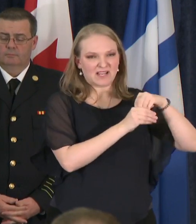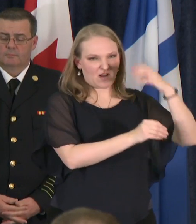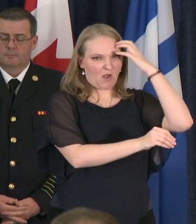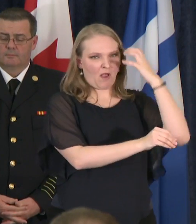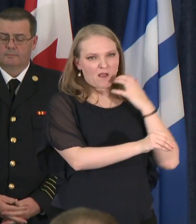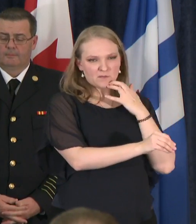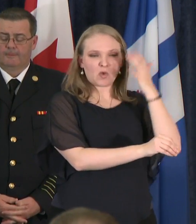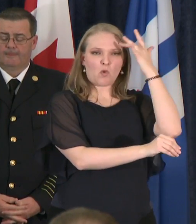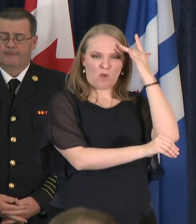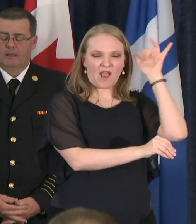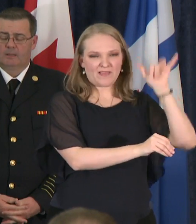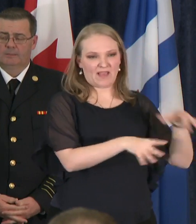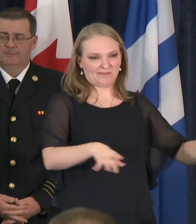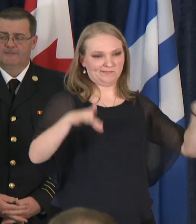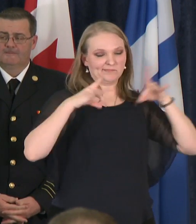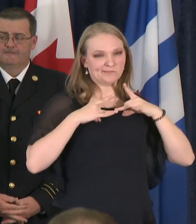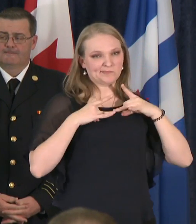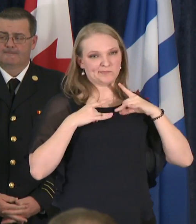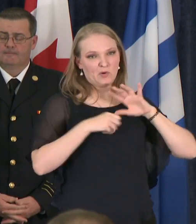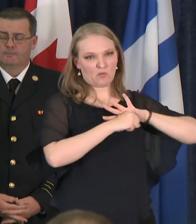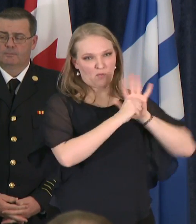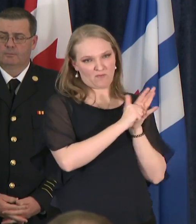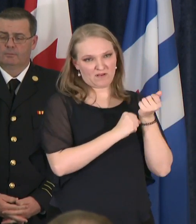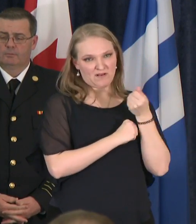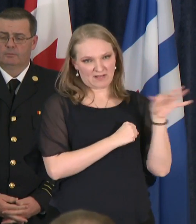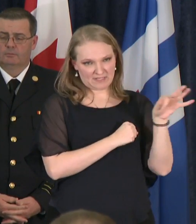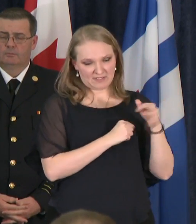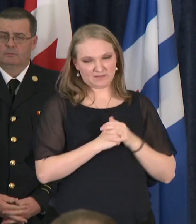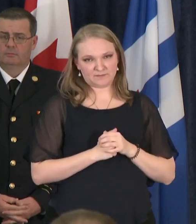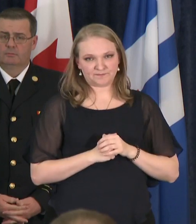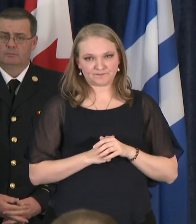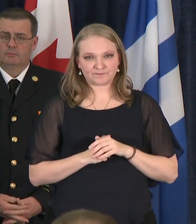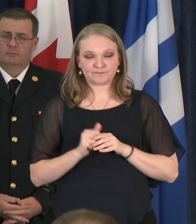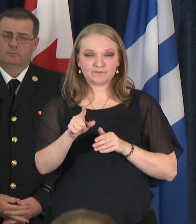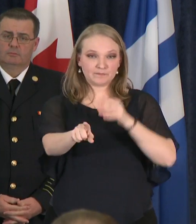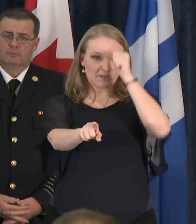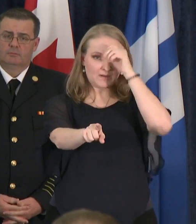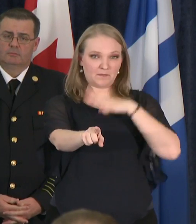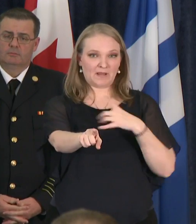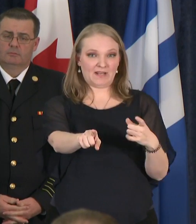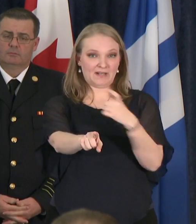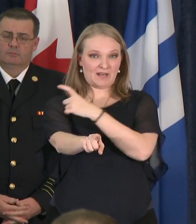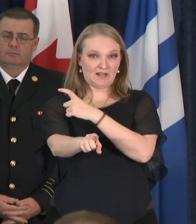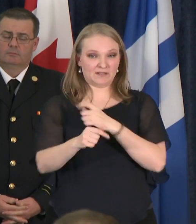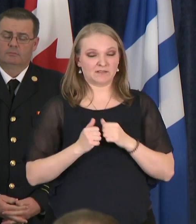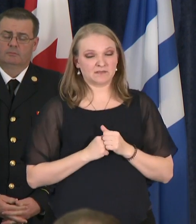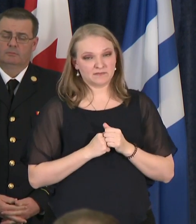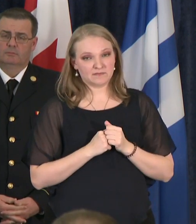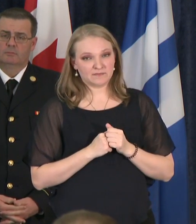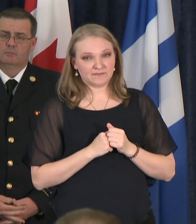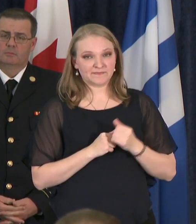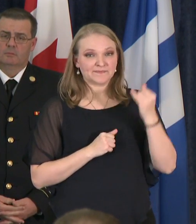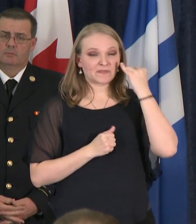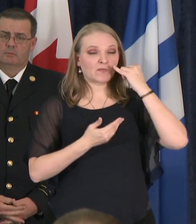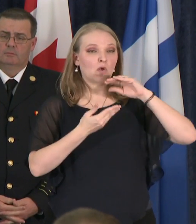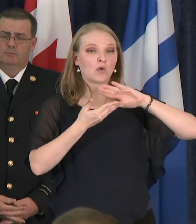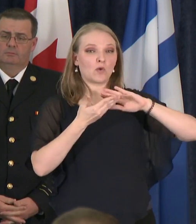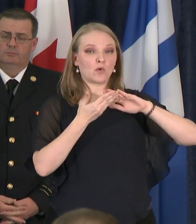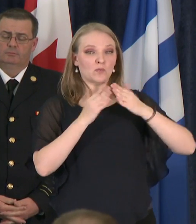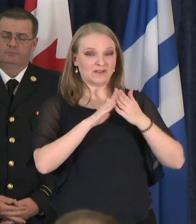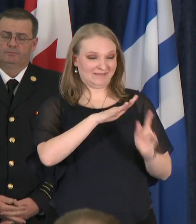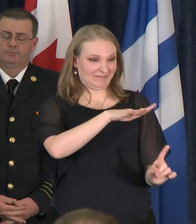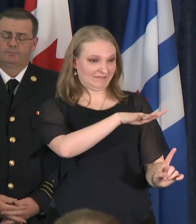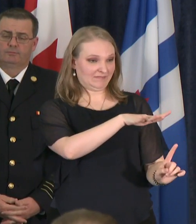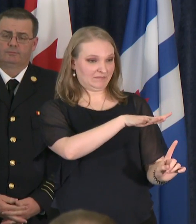result of their COVID-19 infection. And with the community spread investigation, if you find an event or a place where people were,